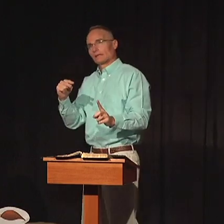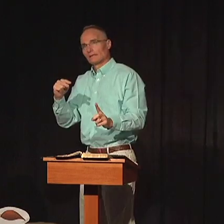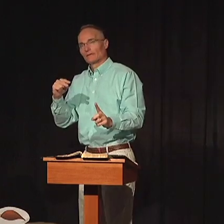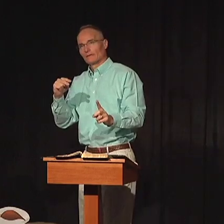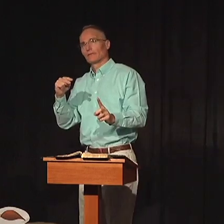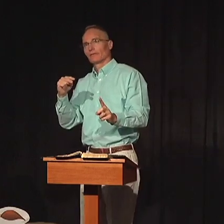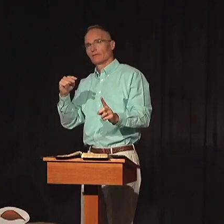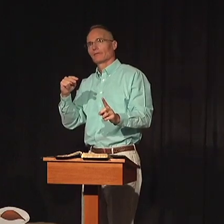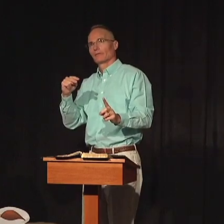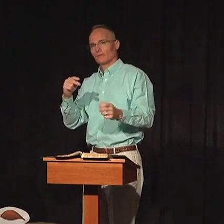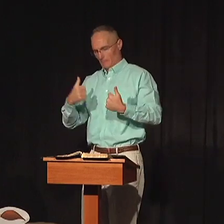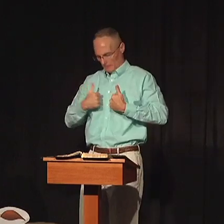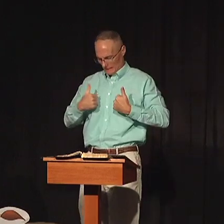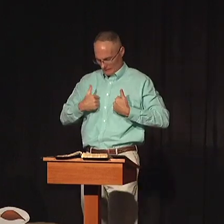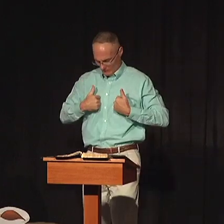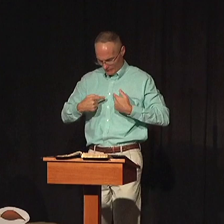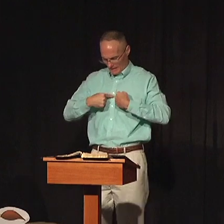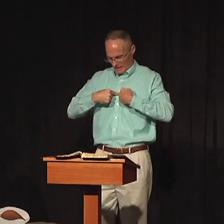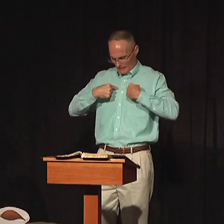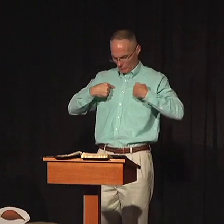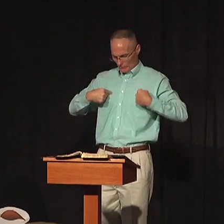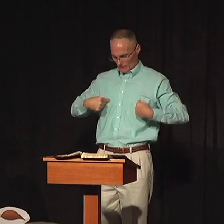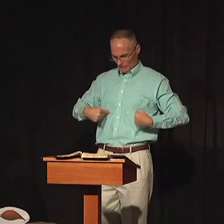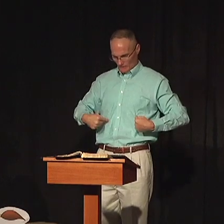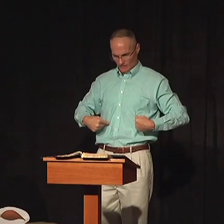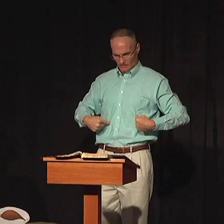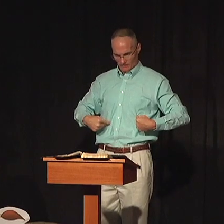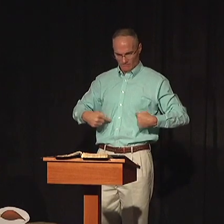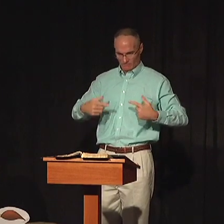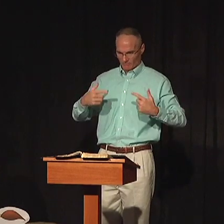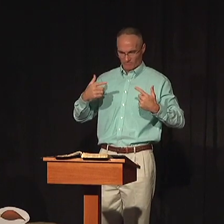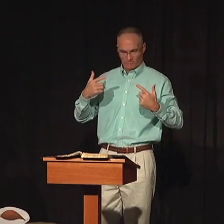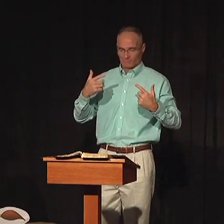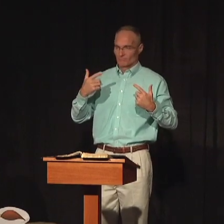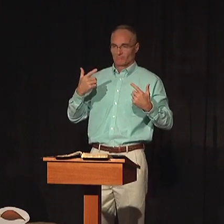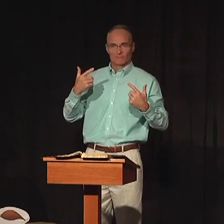So that perspective, myself as a priest,